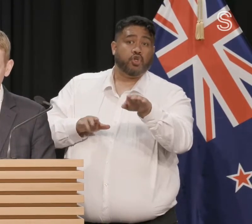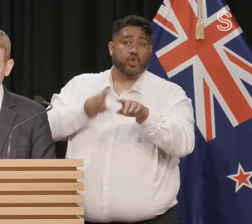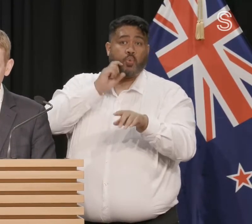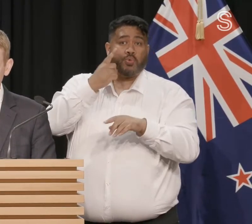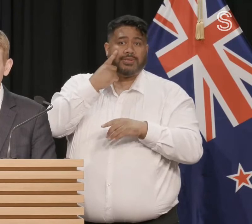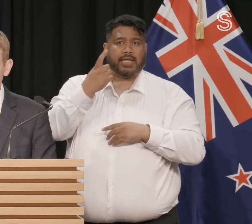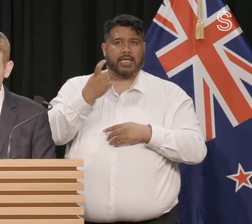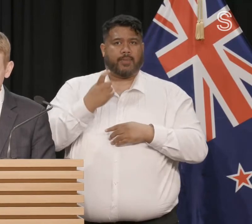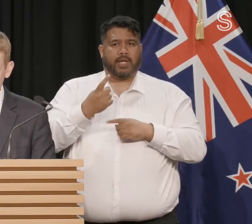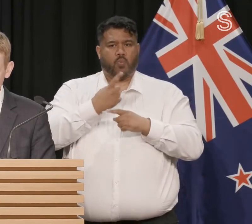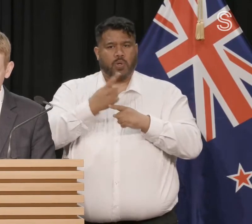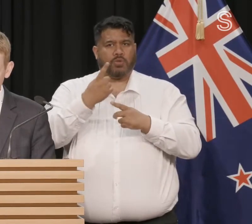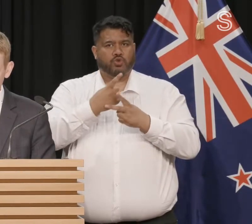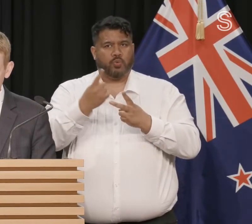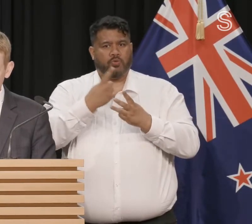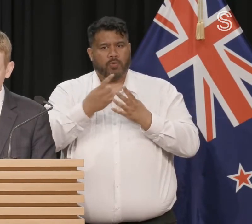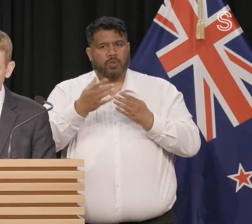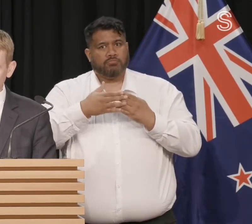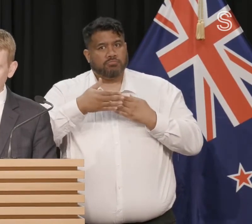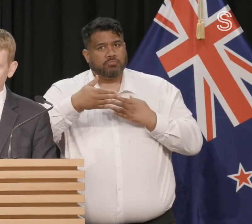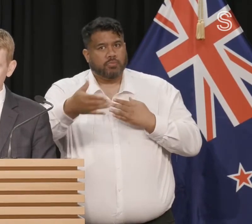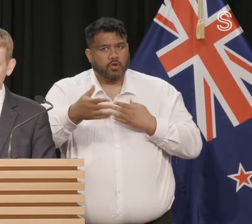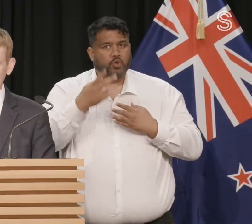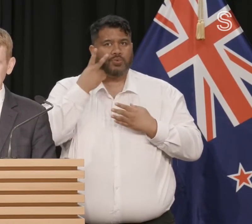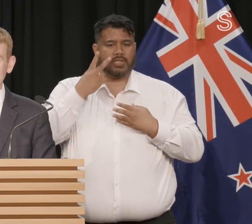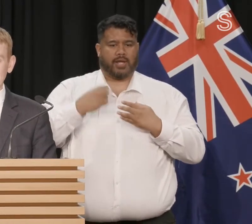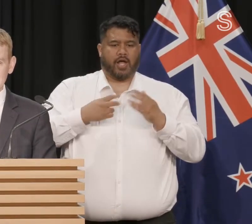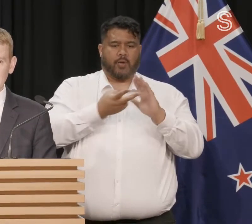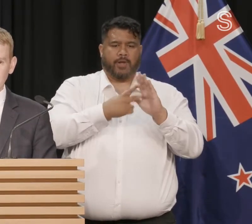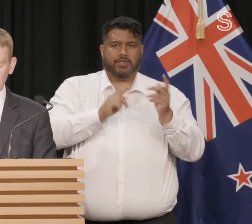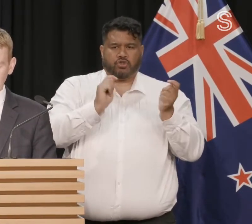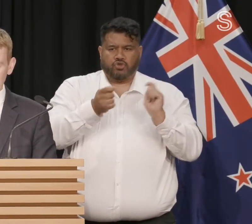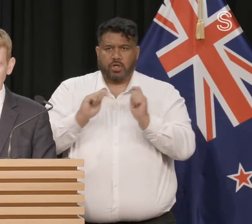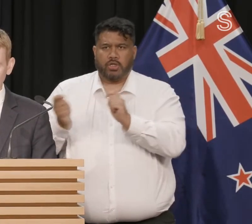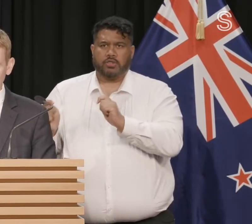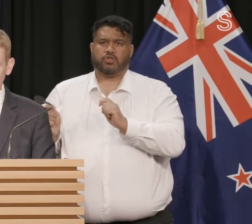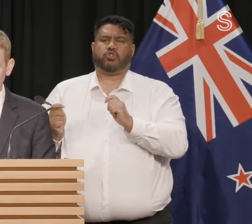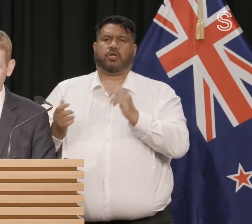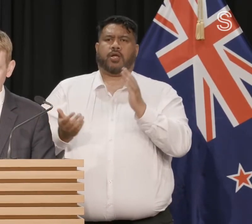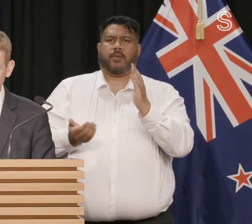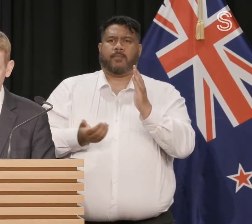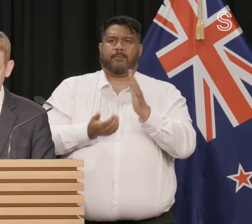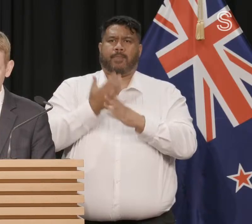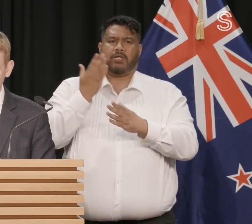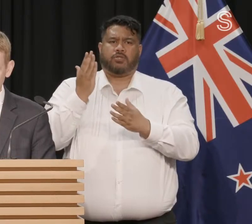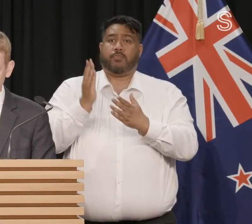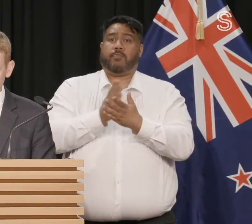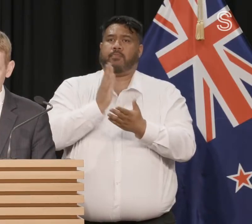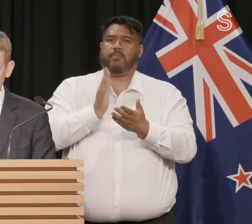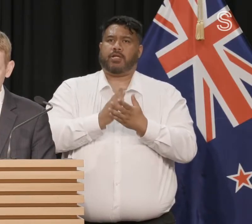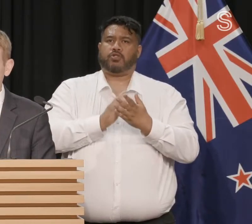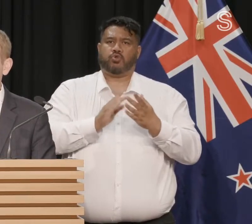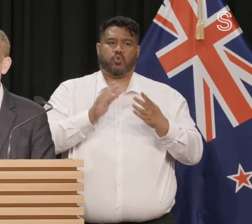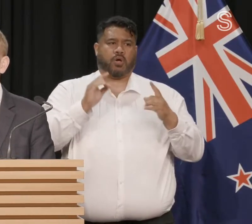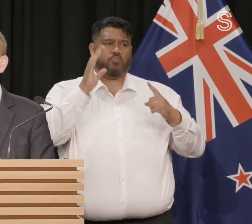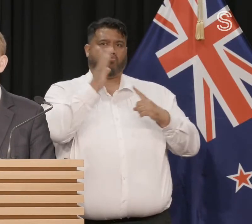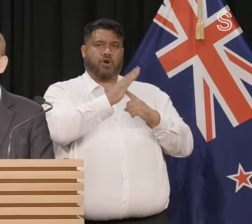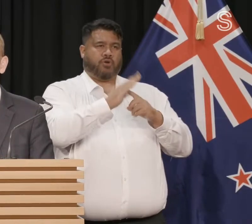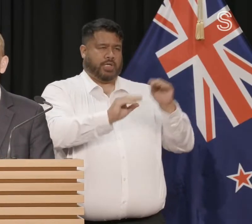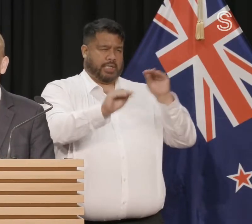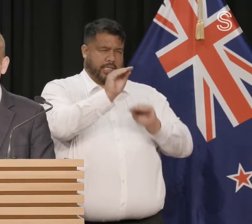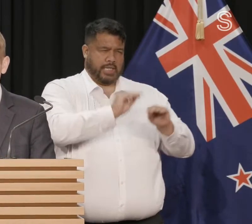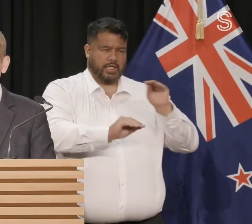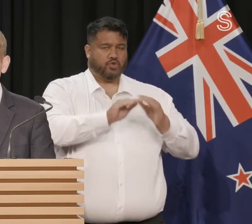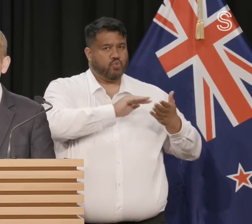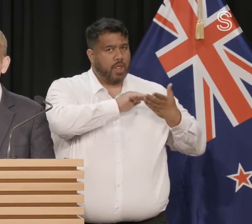with policies to support New Zealanders by reprioritising existing programs so that we can free up resources to help with issues